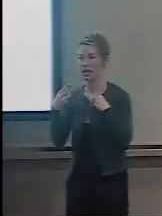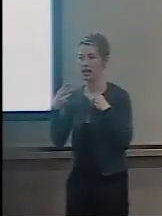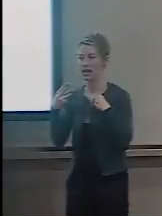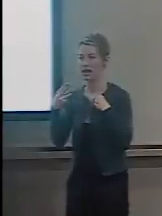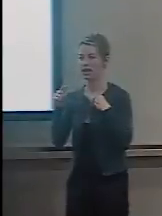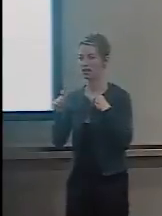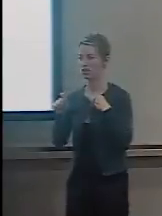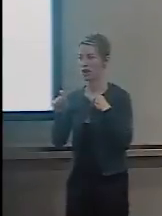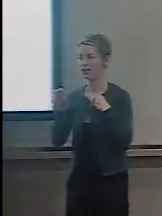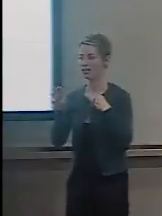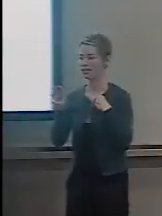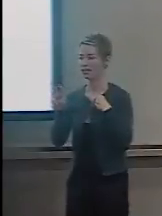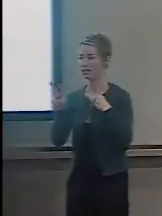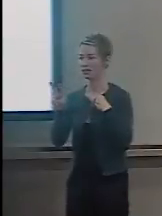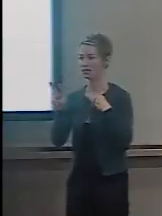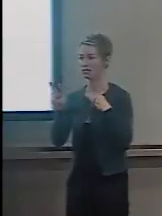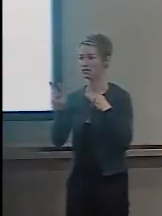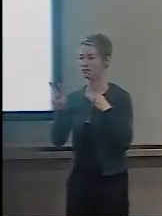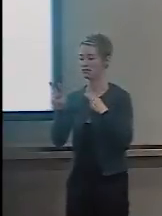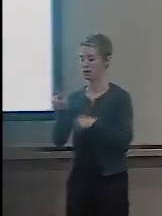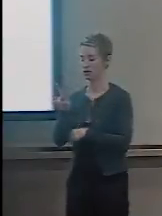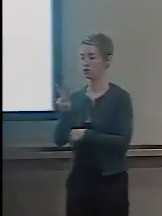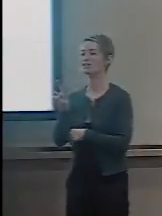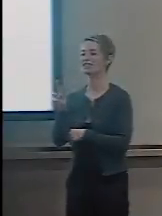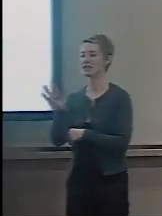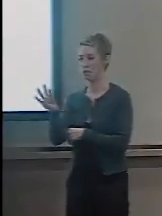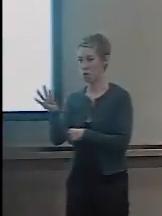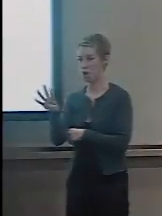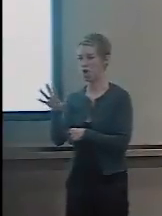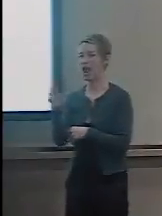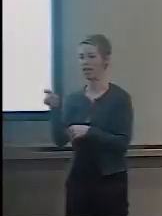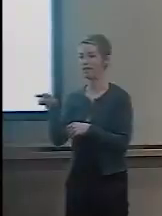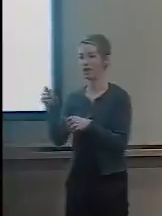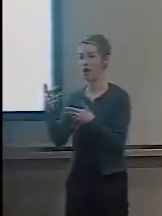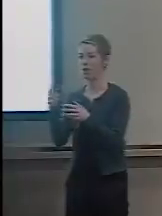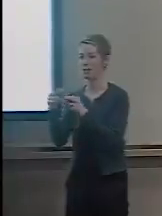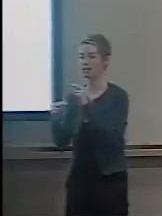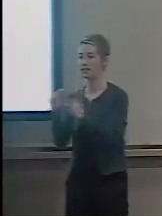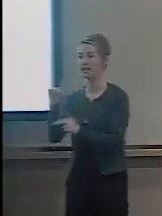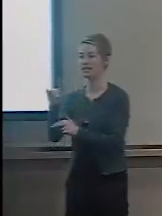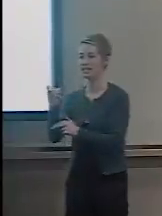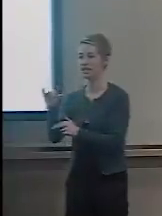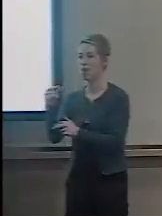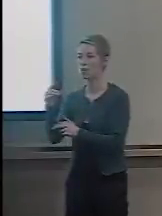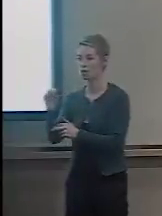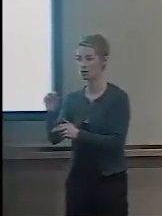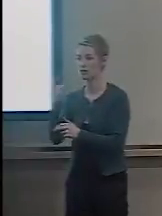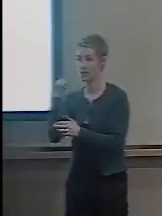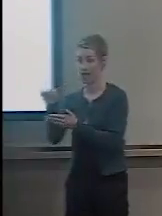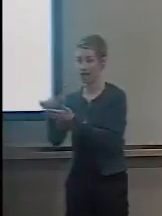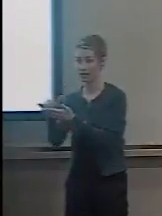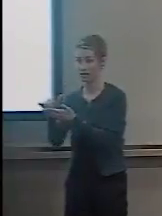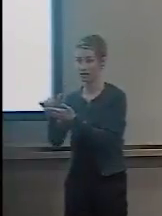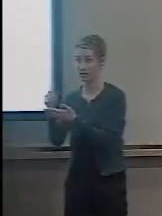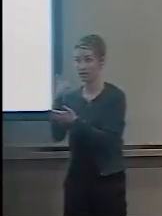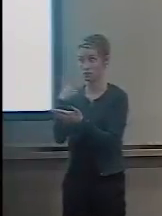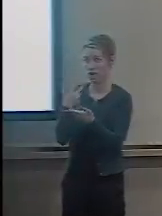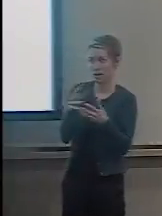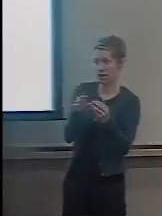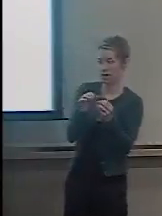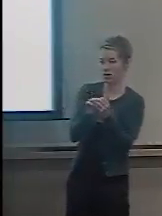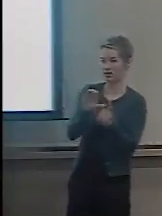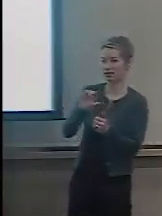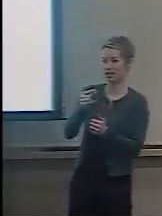H.264 and are building hardware decoders for that. That was one of our meetings with Singular. They talked about that.